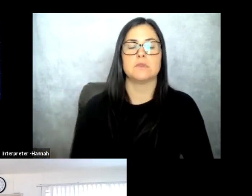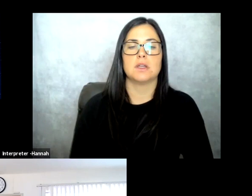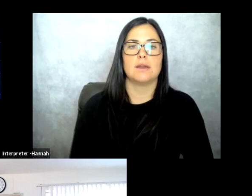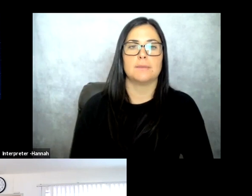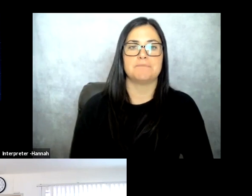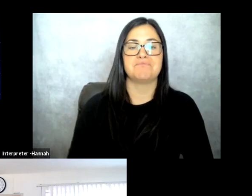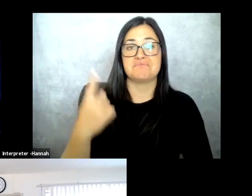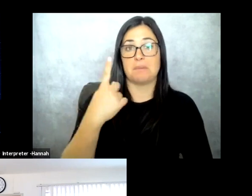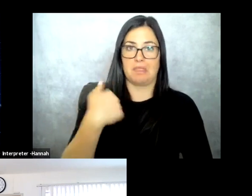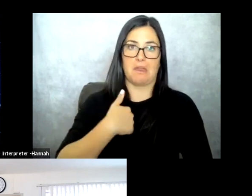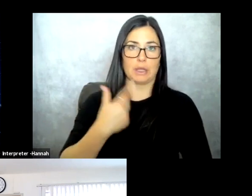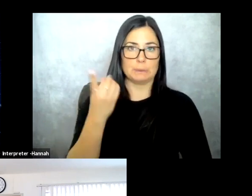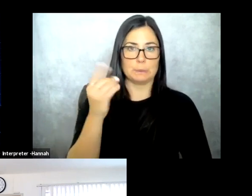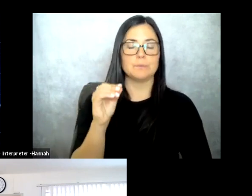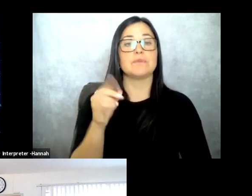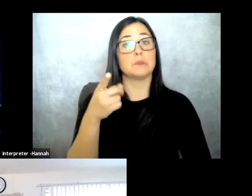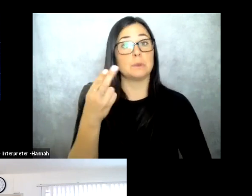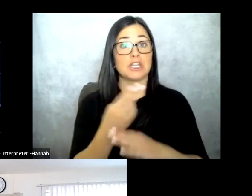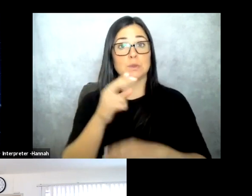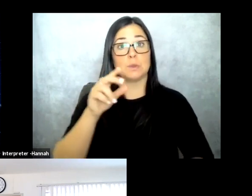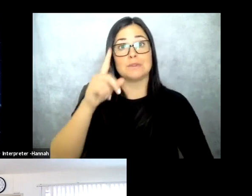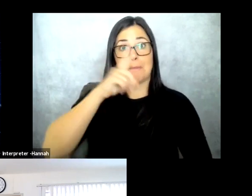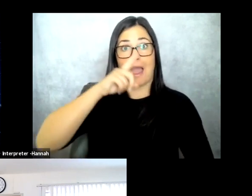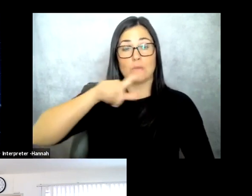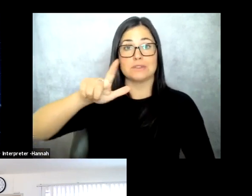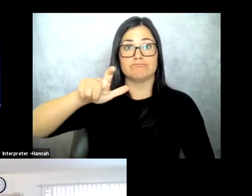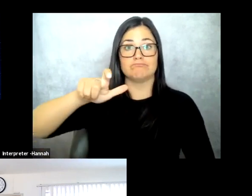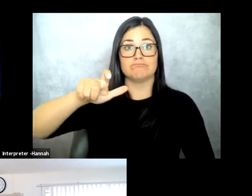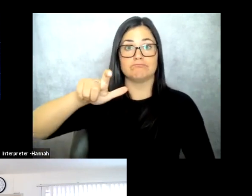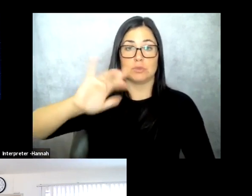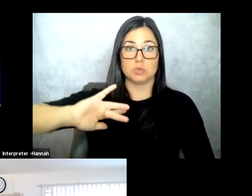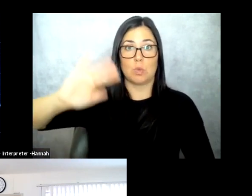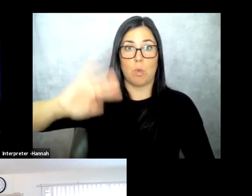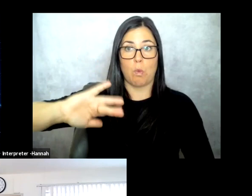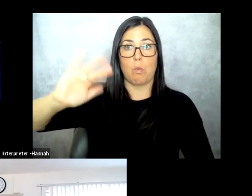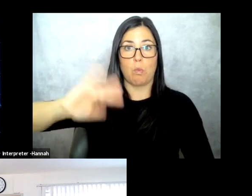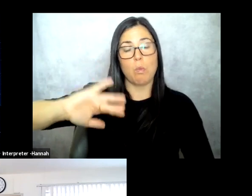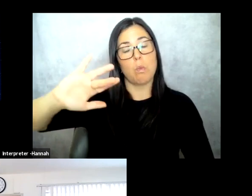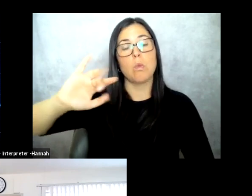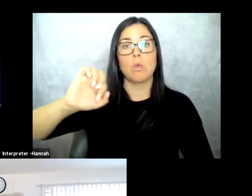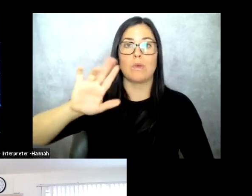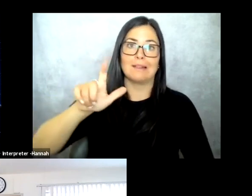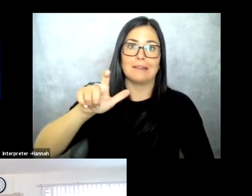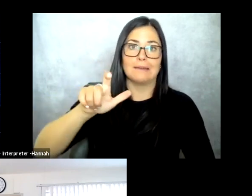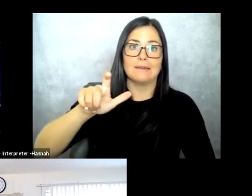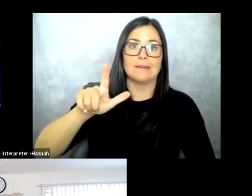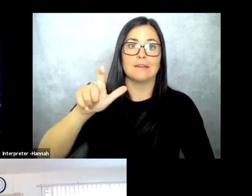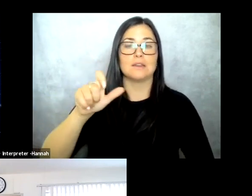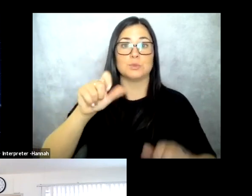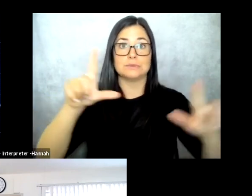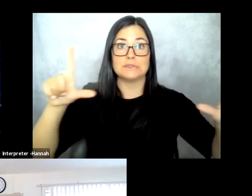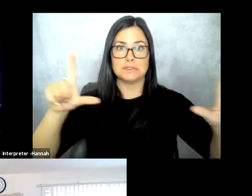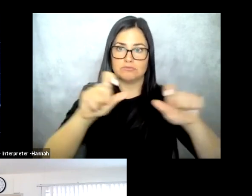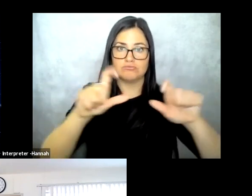That's just something I personally do. You can also use your mouse to sort of scroll in the tags panel and click to expand the